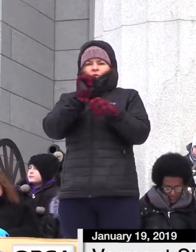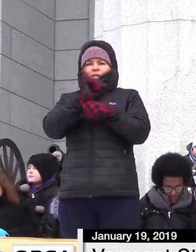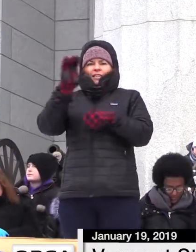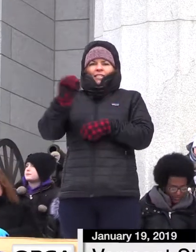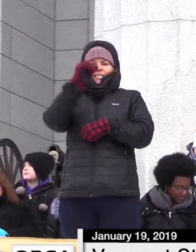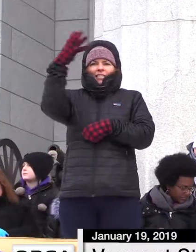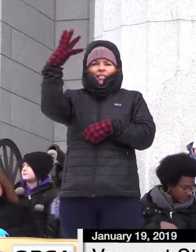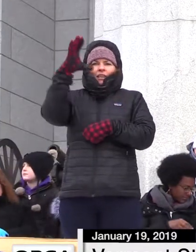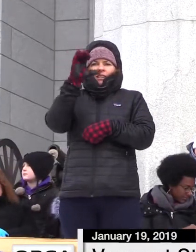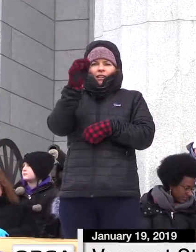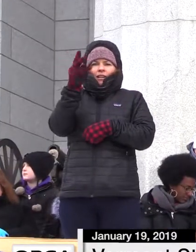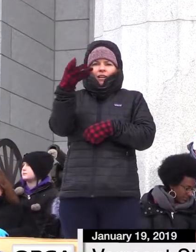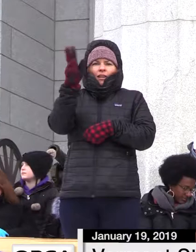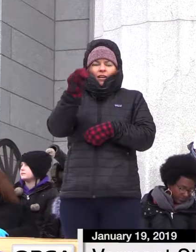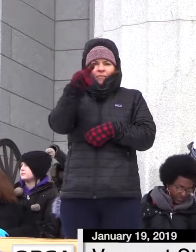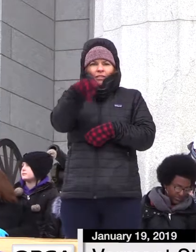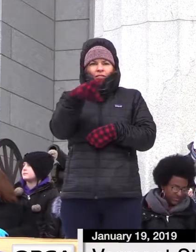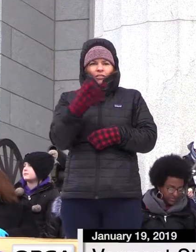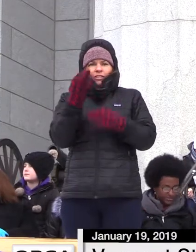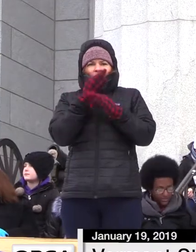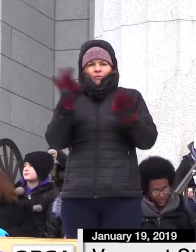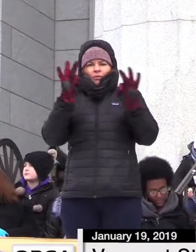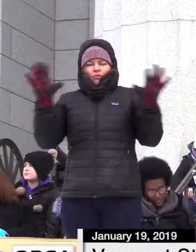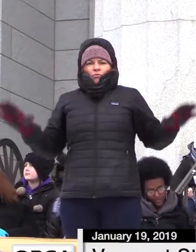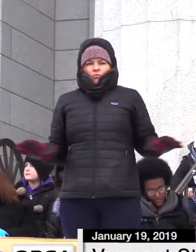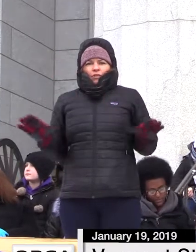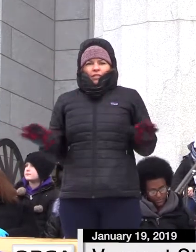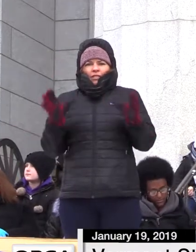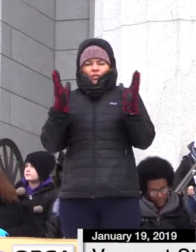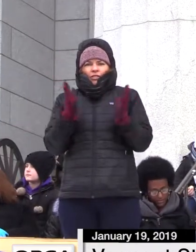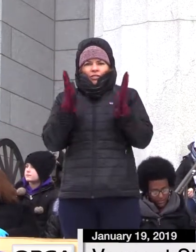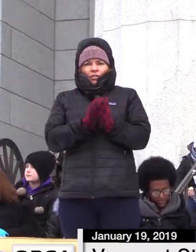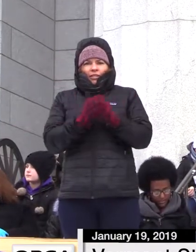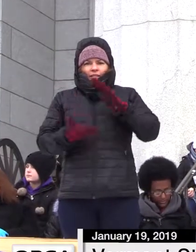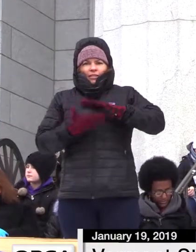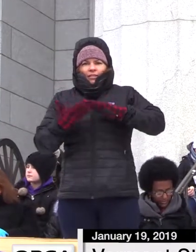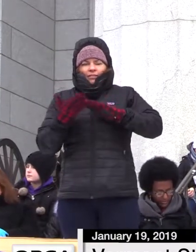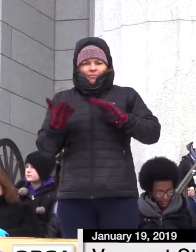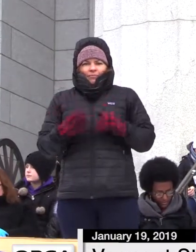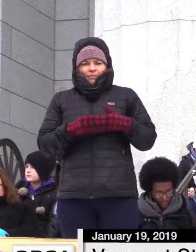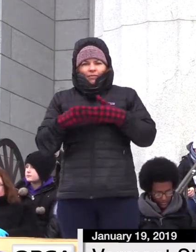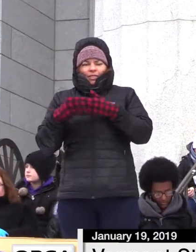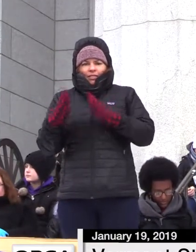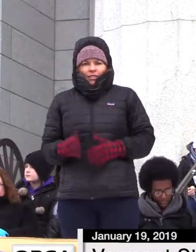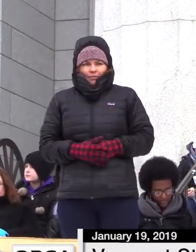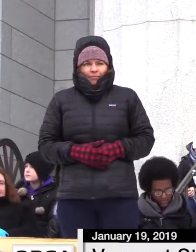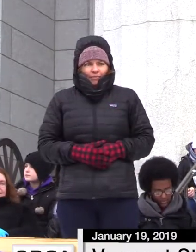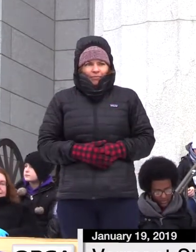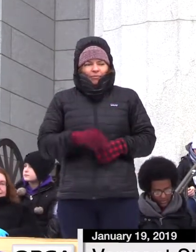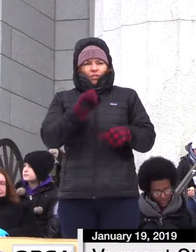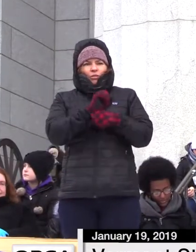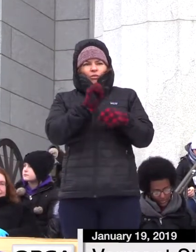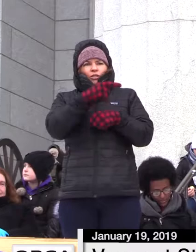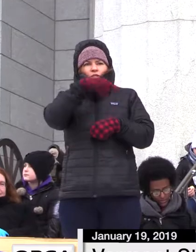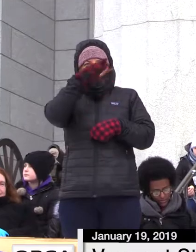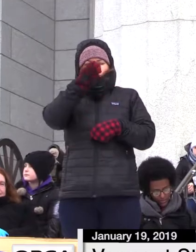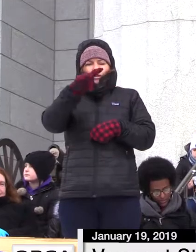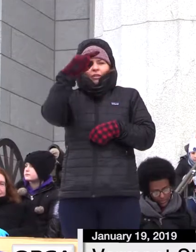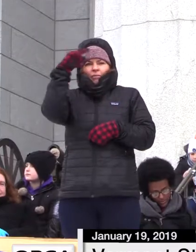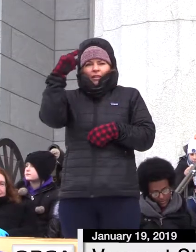environmental justice and Black liberation community organizer and facilitator. Her work used a queer Black